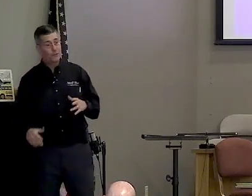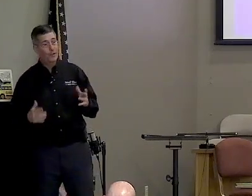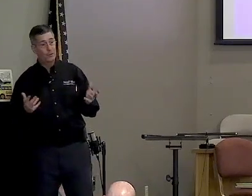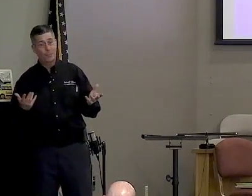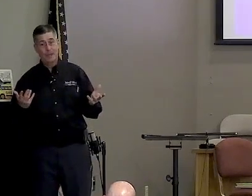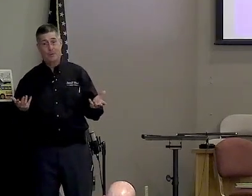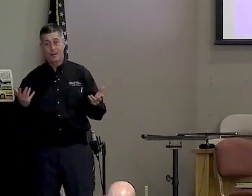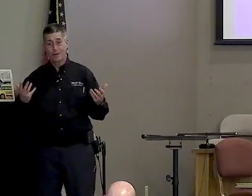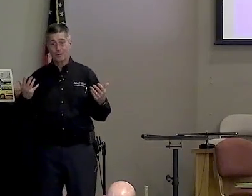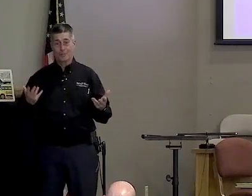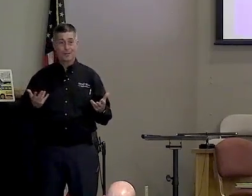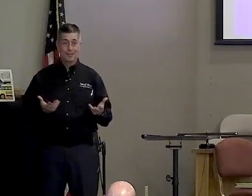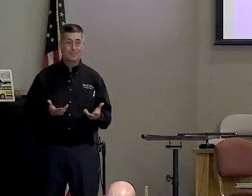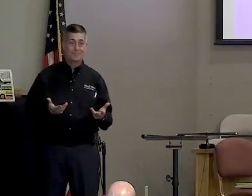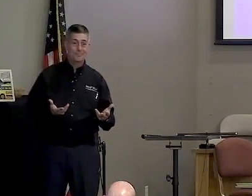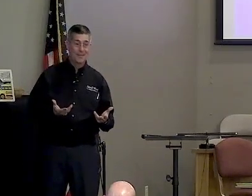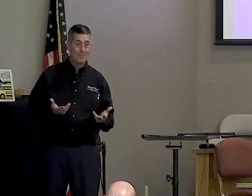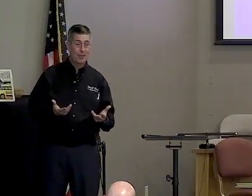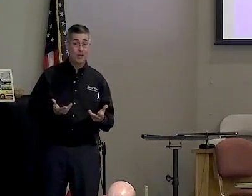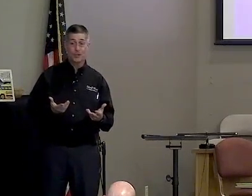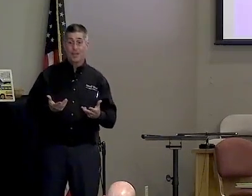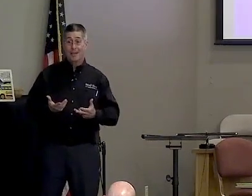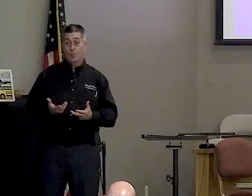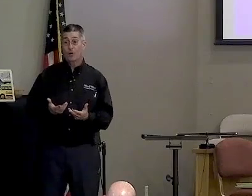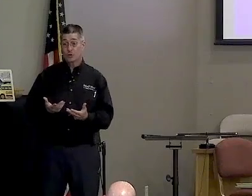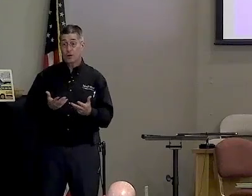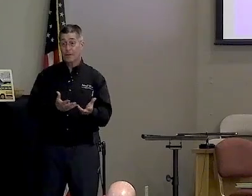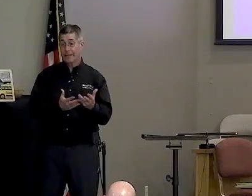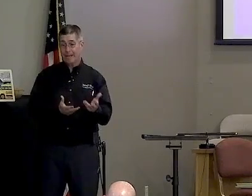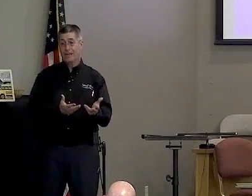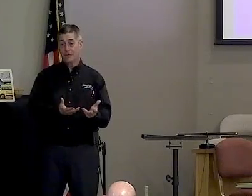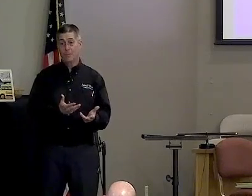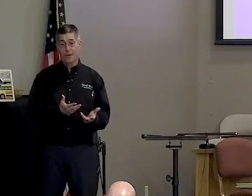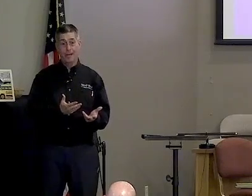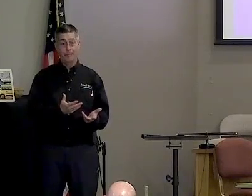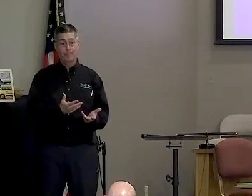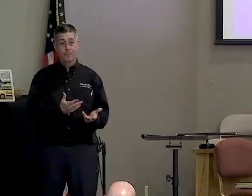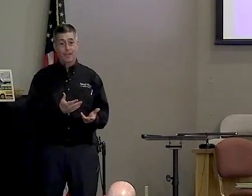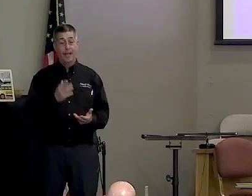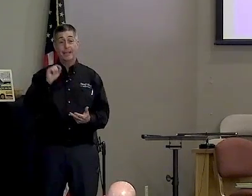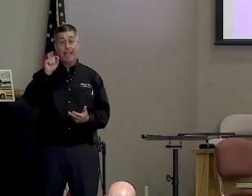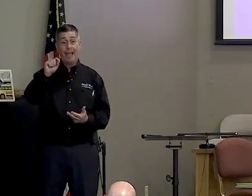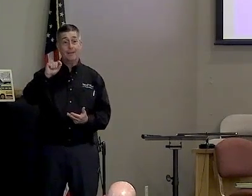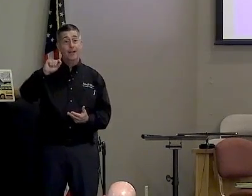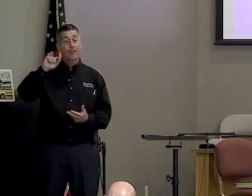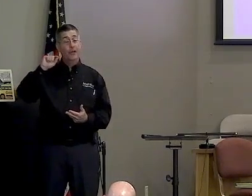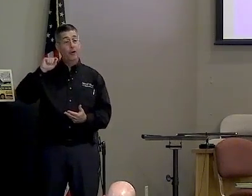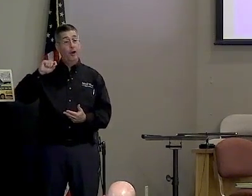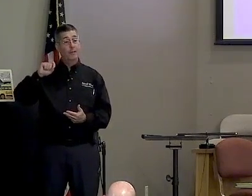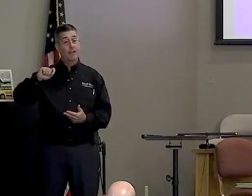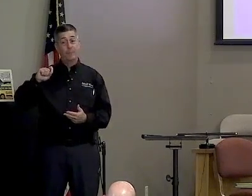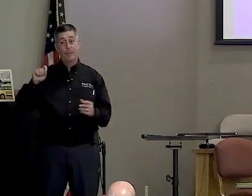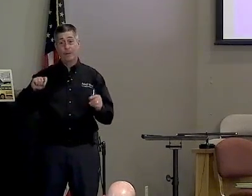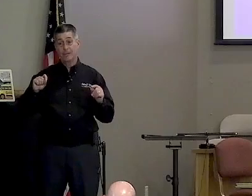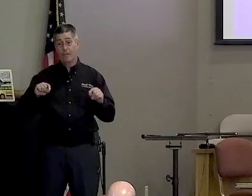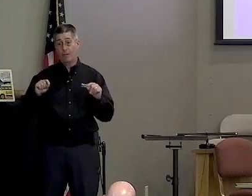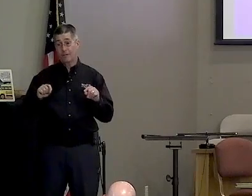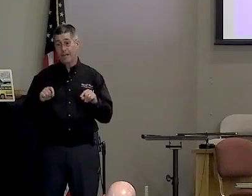filled with people that are servant because we're serving that deaf community. And yet, there are deaf people involved in the deaf